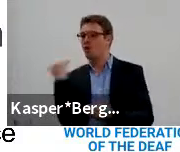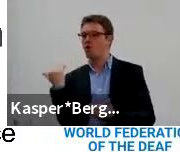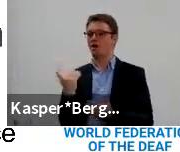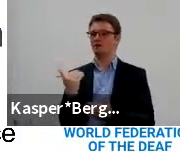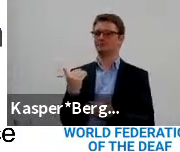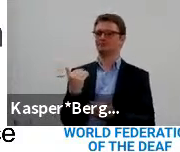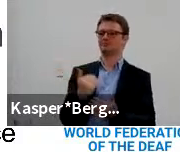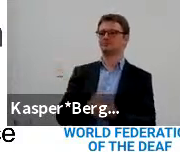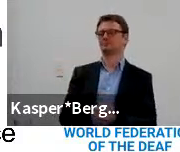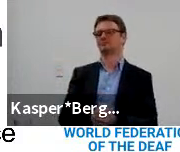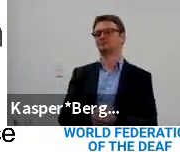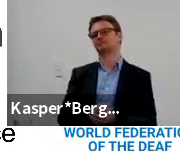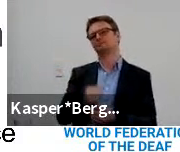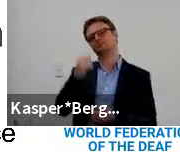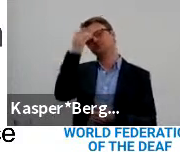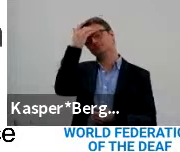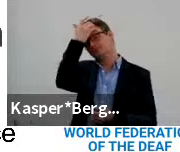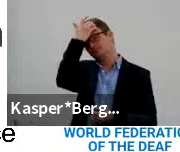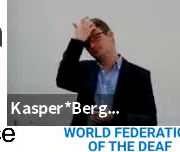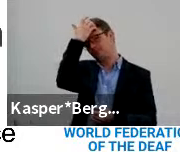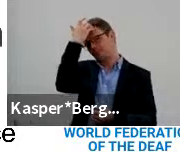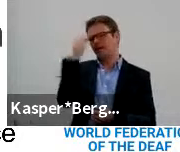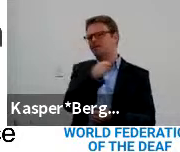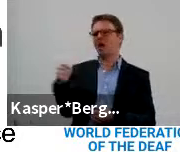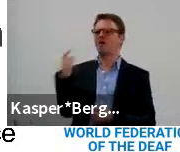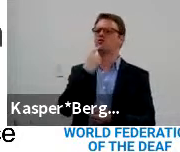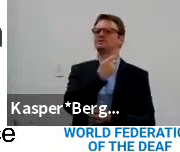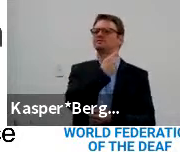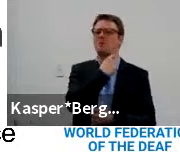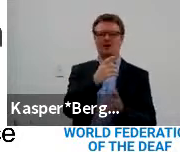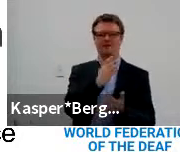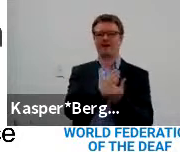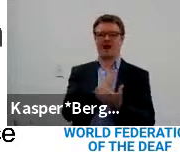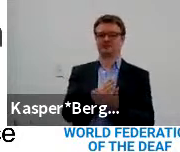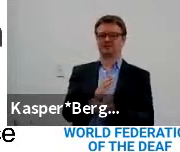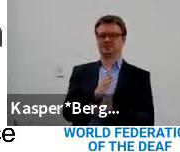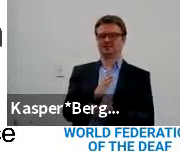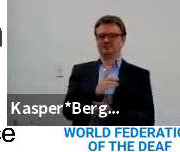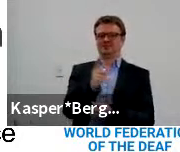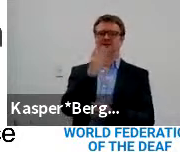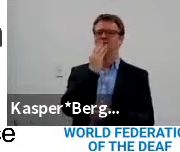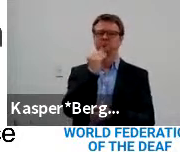late. So that's actually the consequence is that when they have a